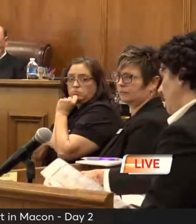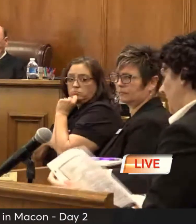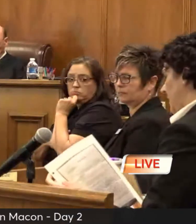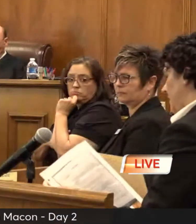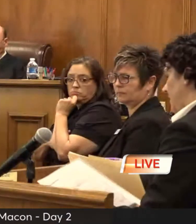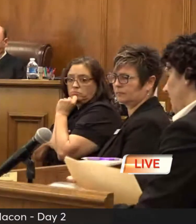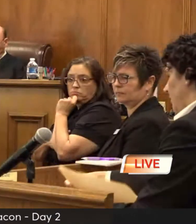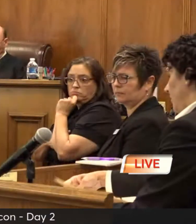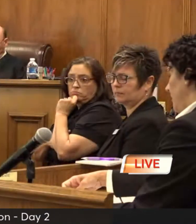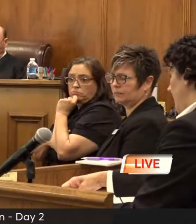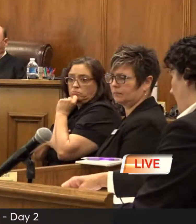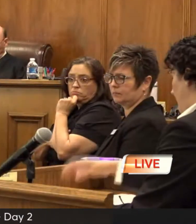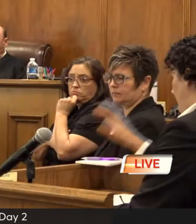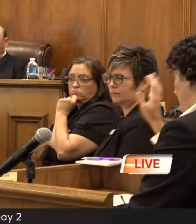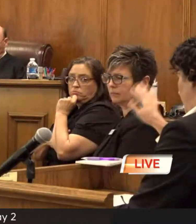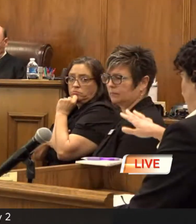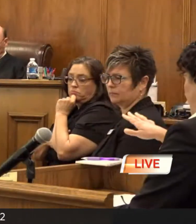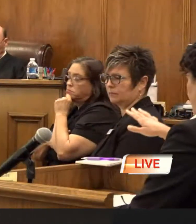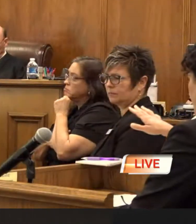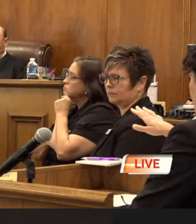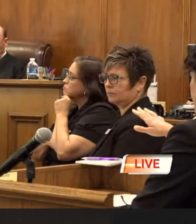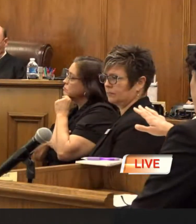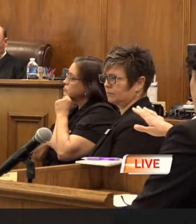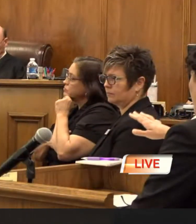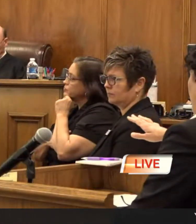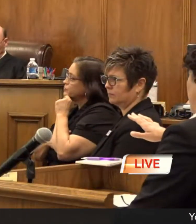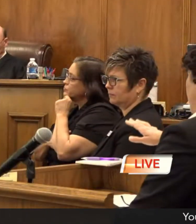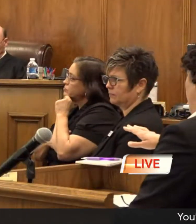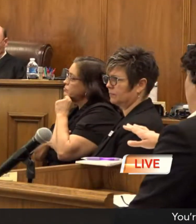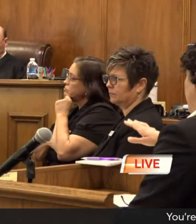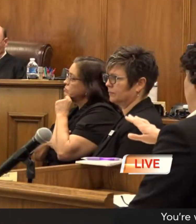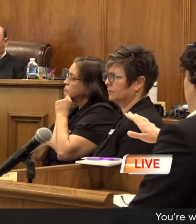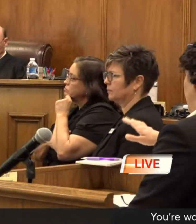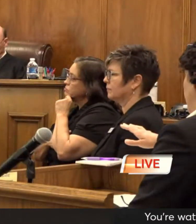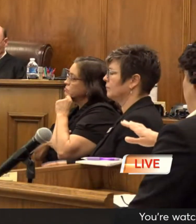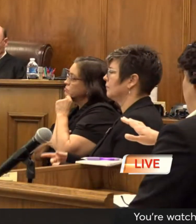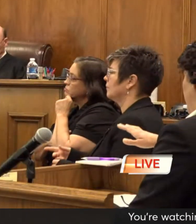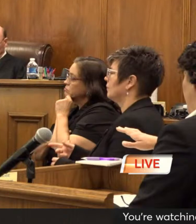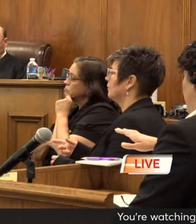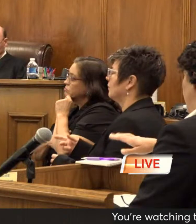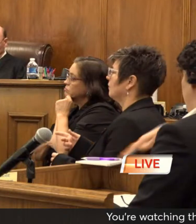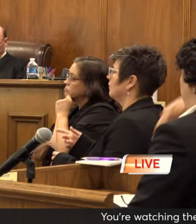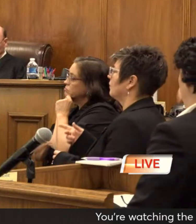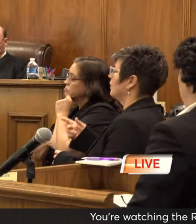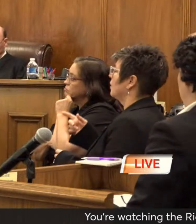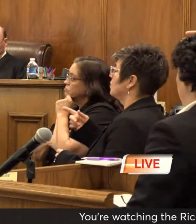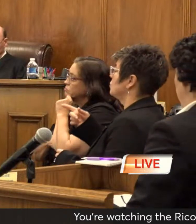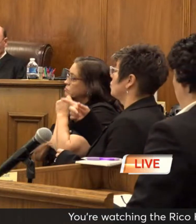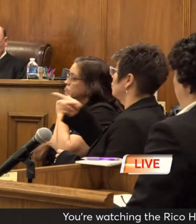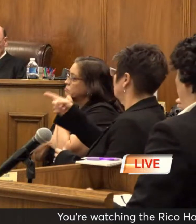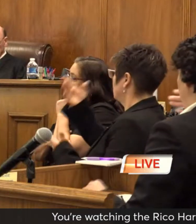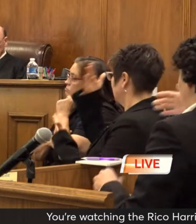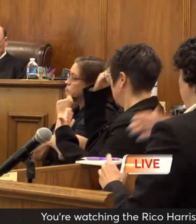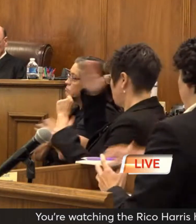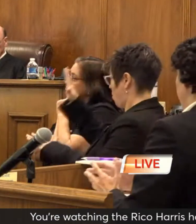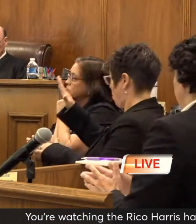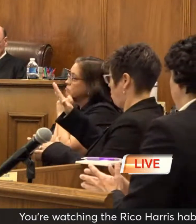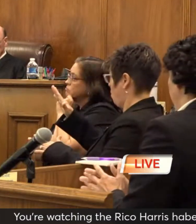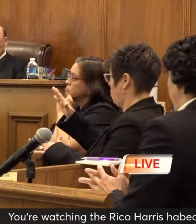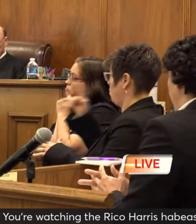I understand you did not know that she was going to be called as a witness against Mr. Harris until later.